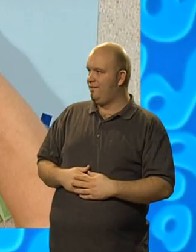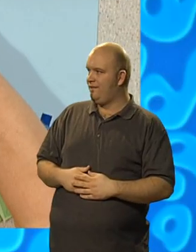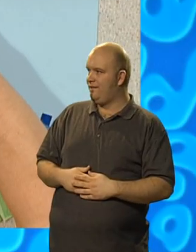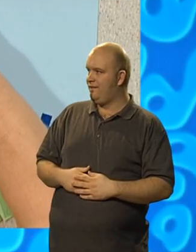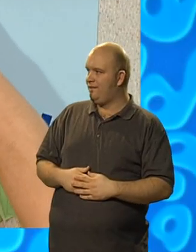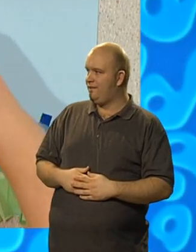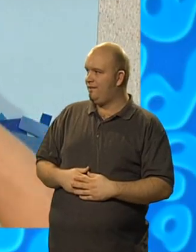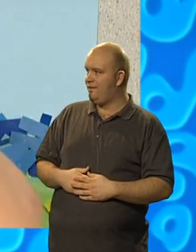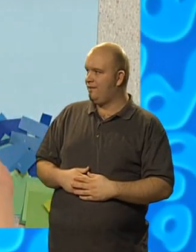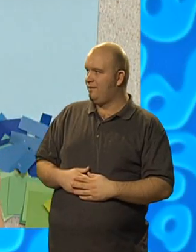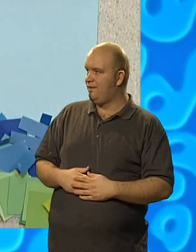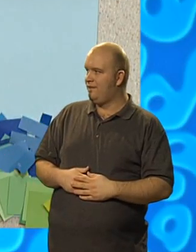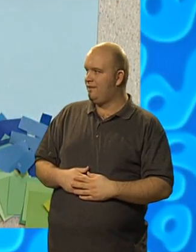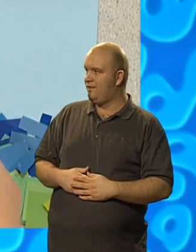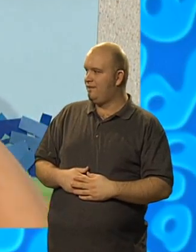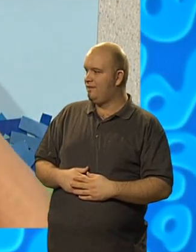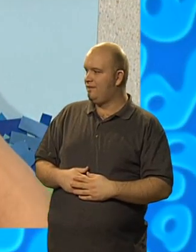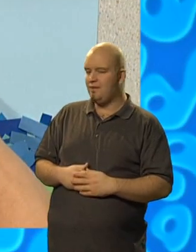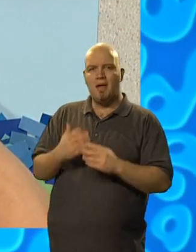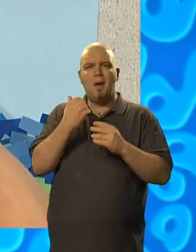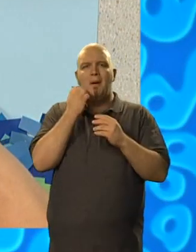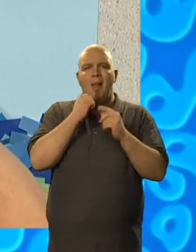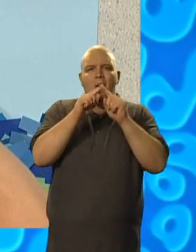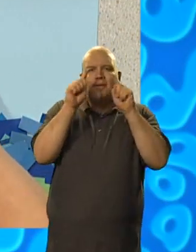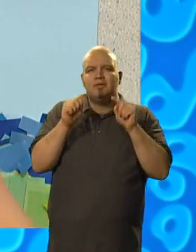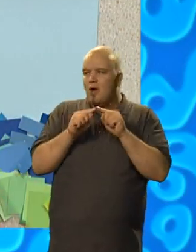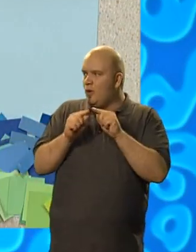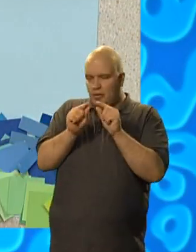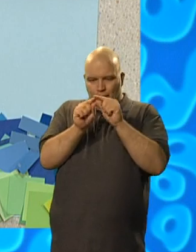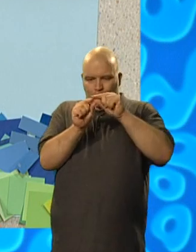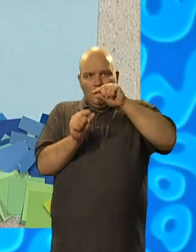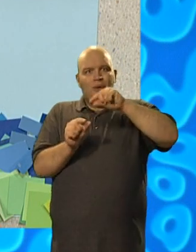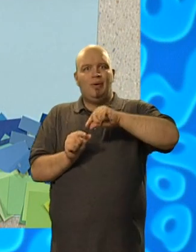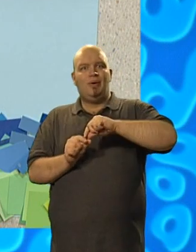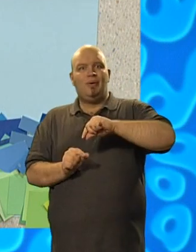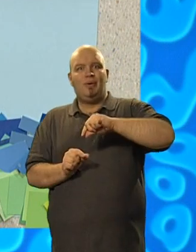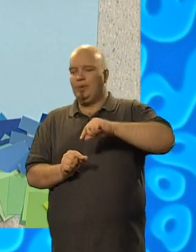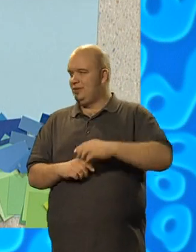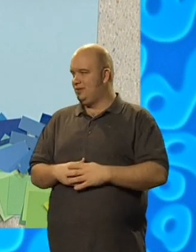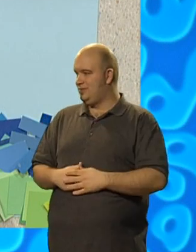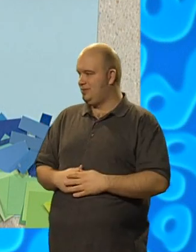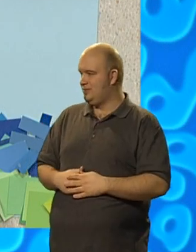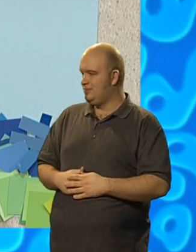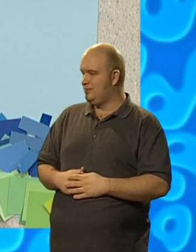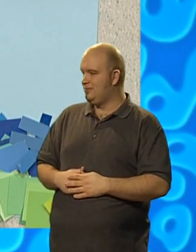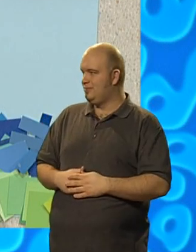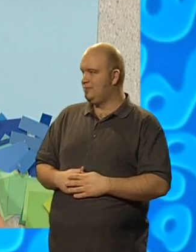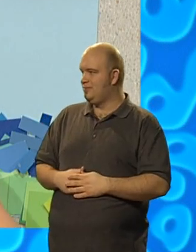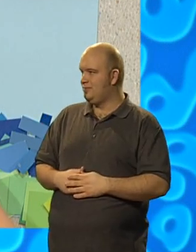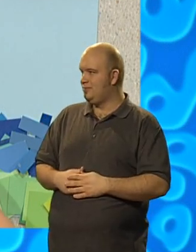And some black windows. 1, 2.